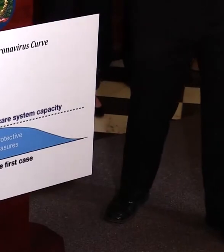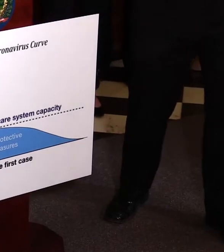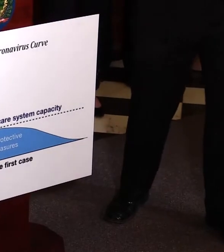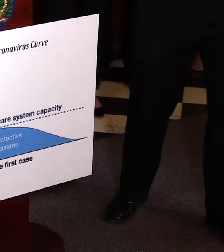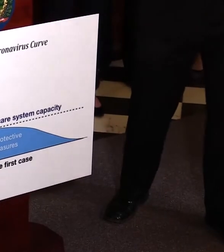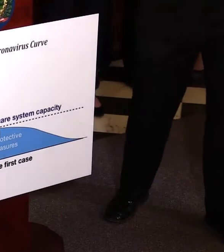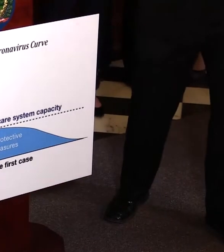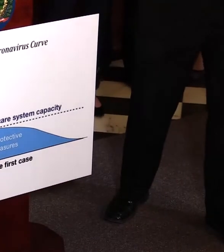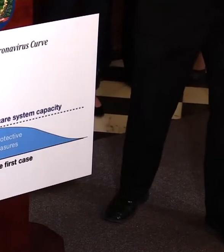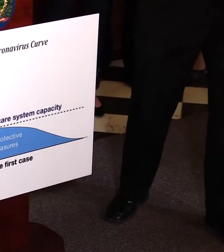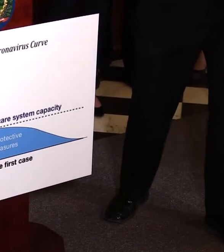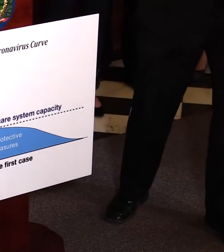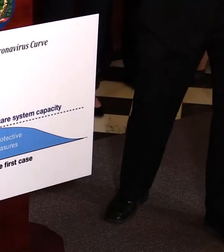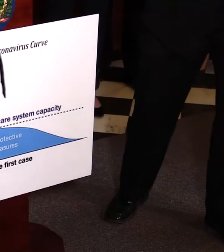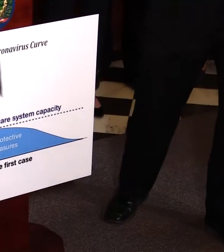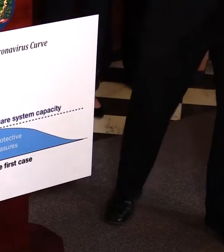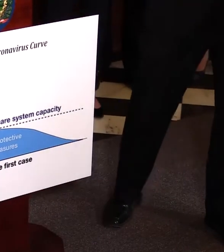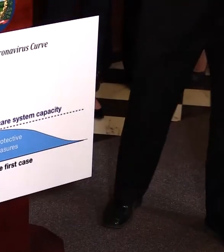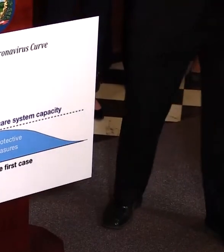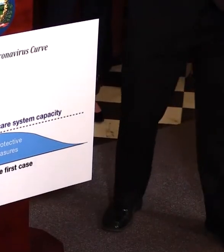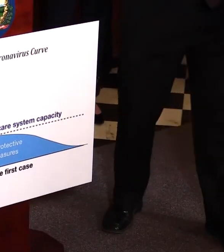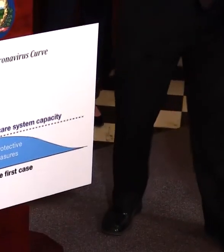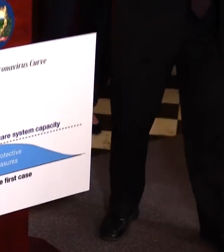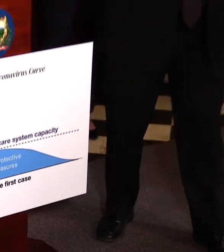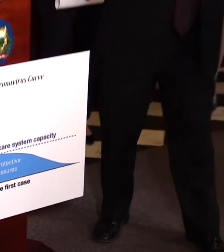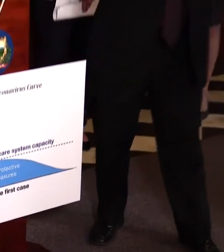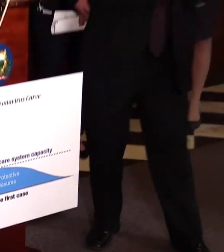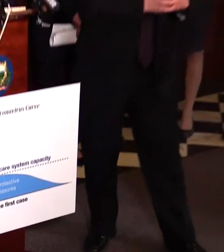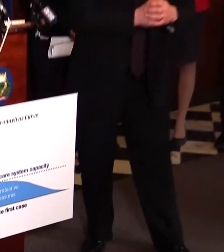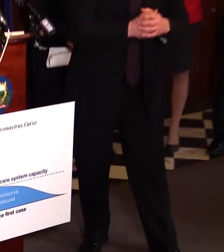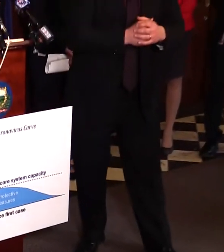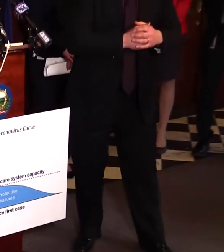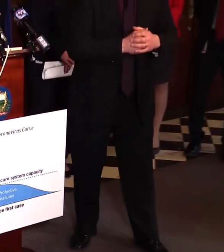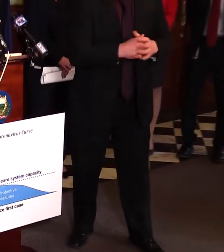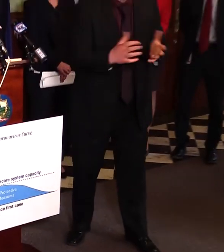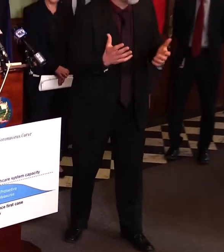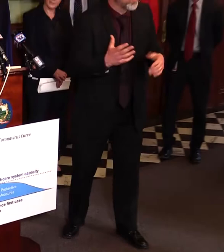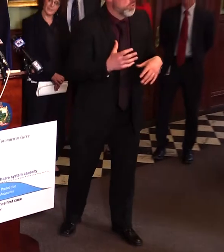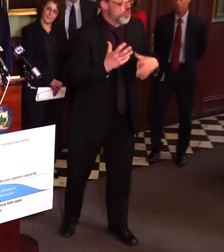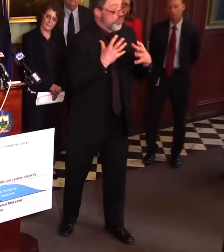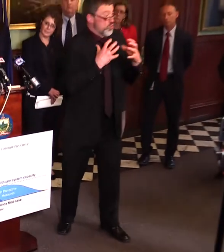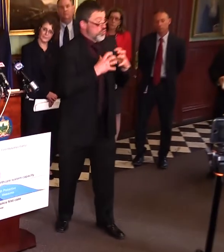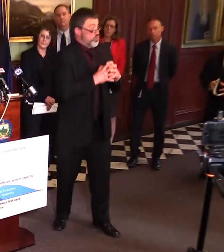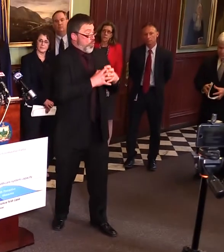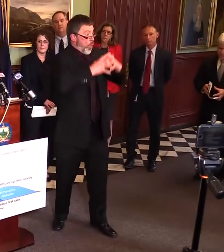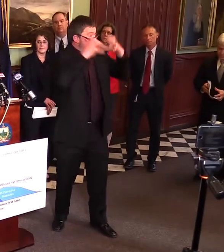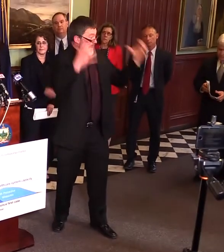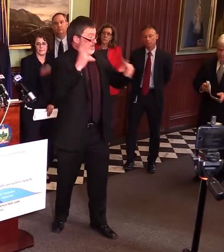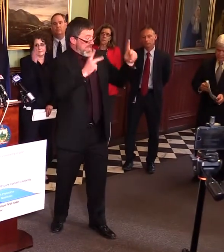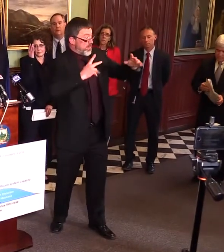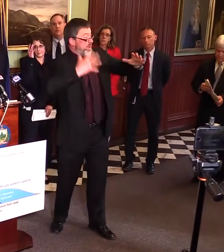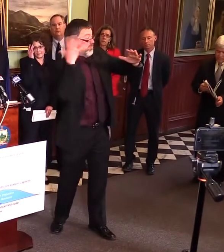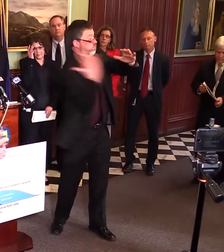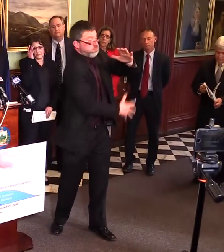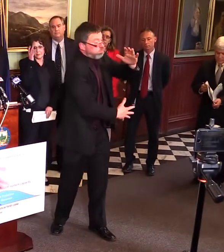If you overwhelm the capacity of the healthcare system, you run into problems with the healthcare workforce, with hospital beds,